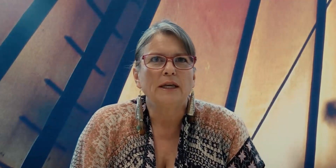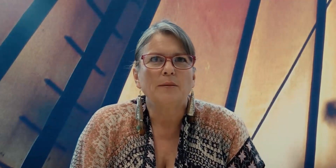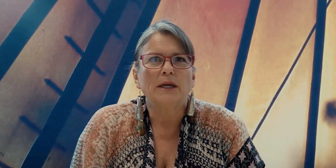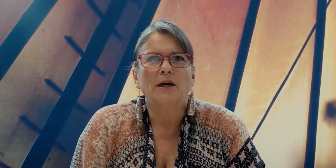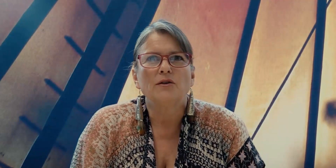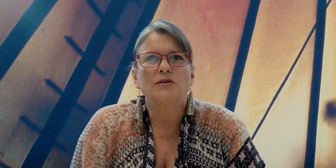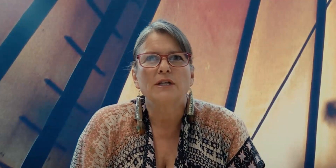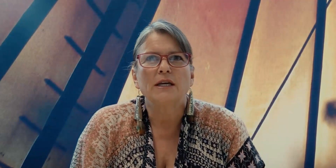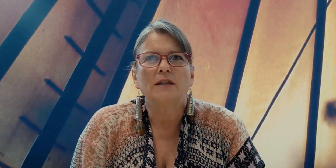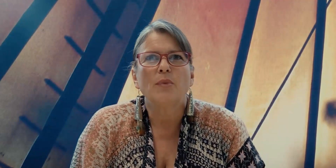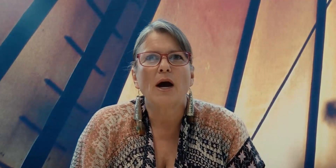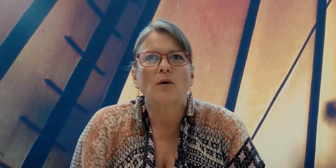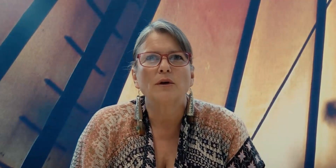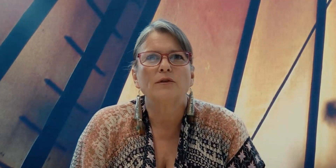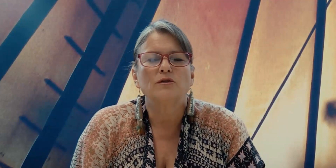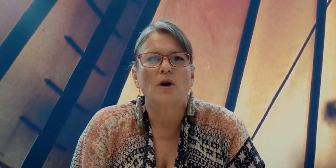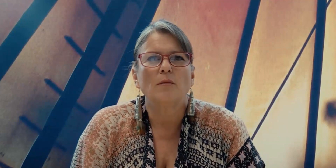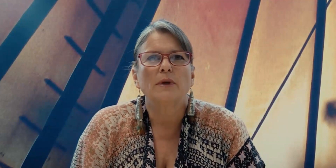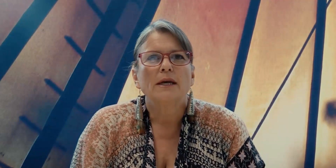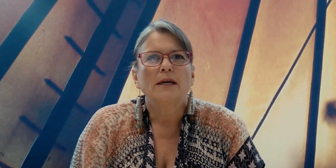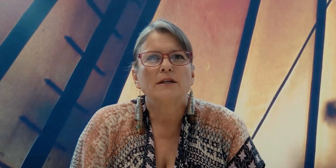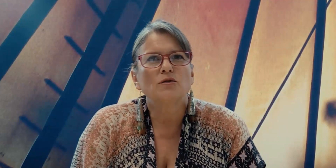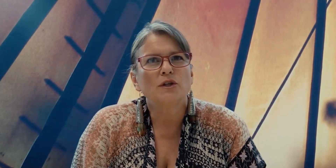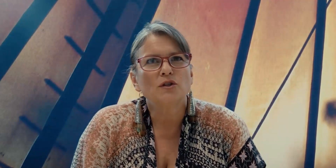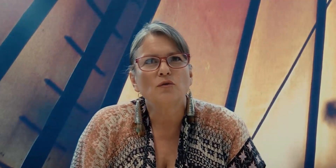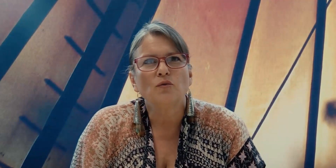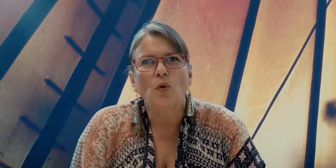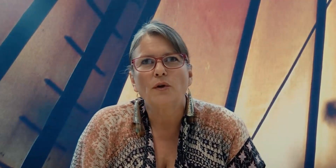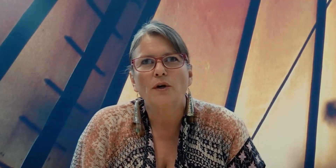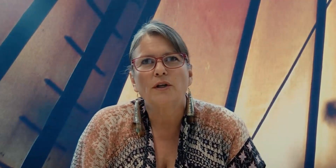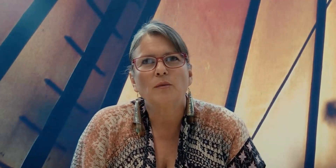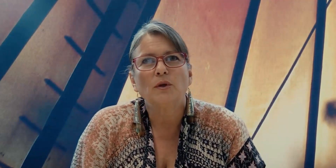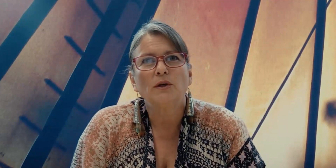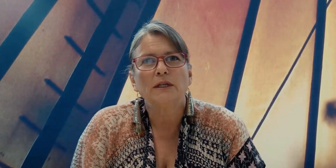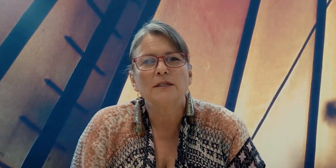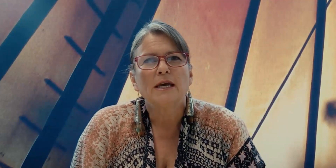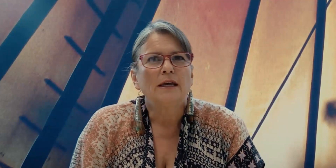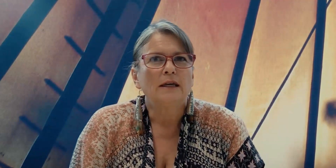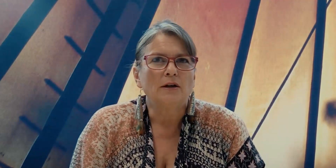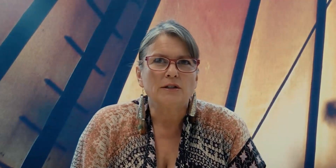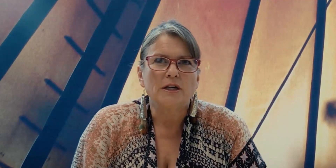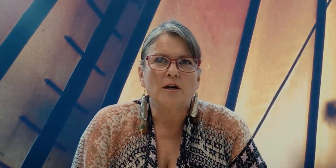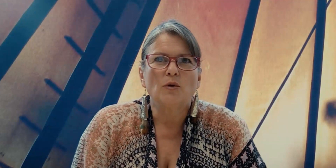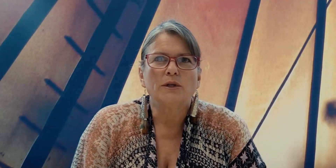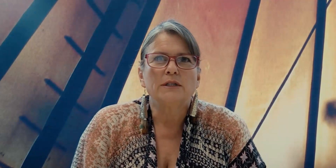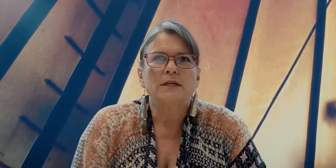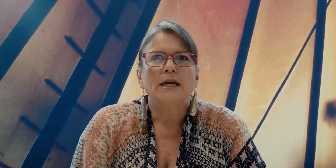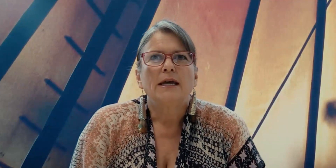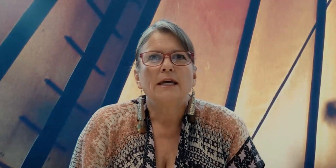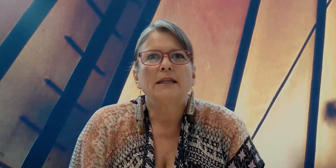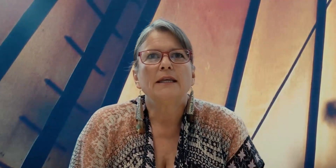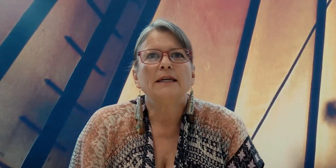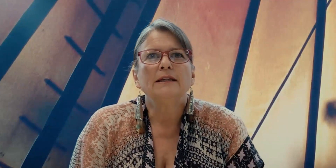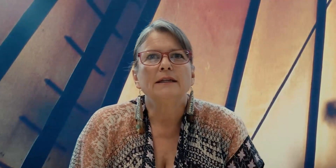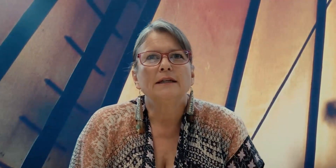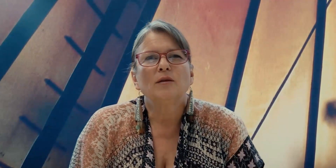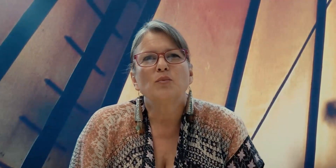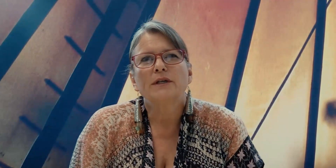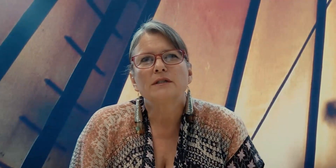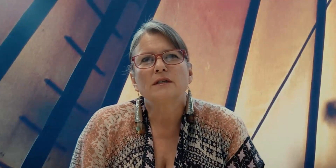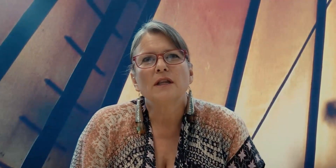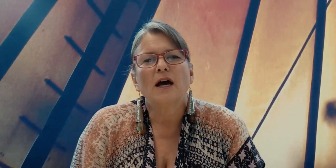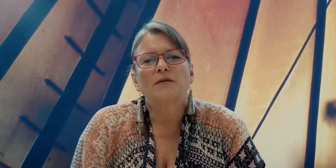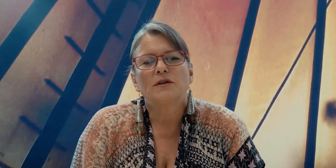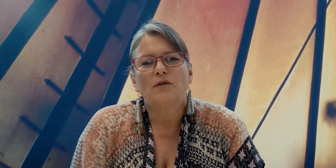about reclaiming and understanding the power of the drum, its traditional role in our communities, in our ceremonies, and in the healing